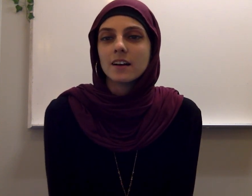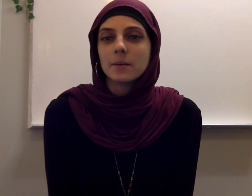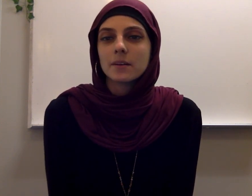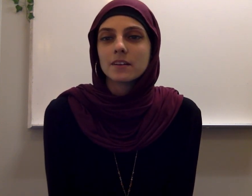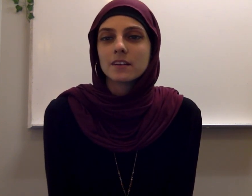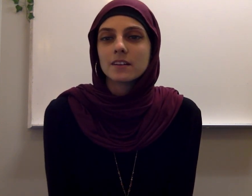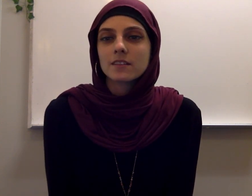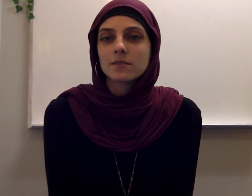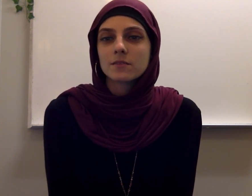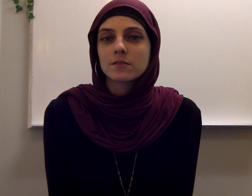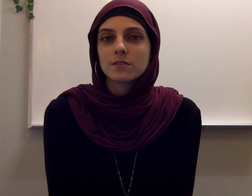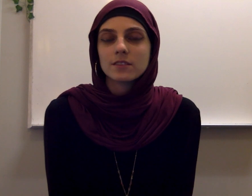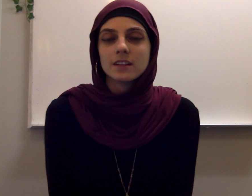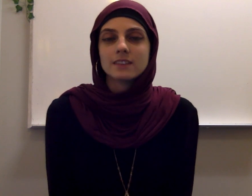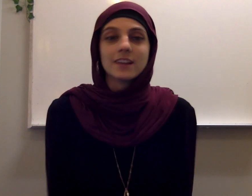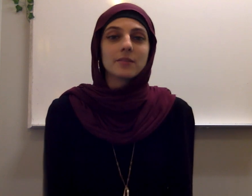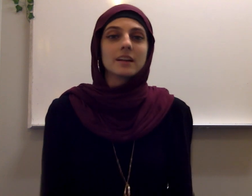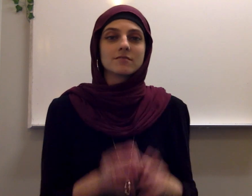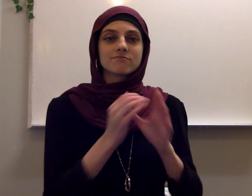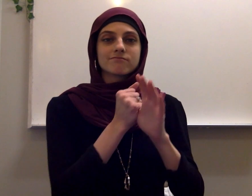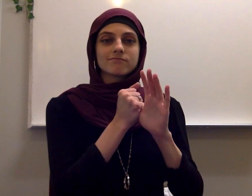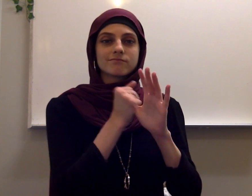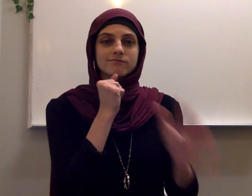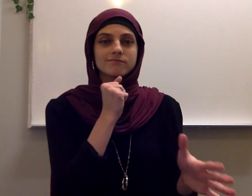Okay. Diarrhea.